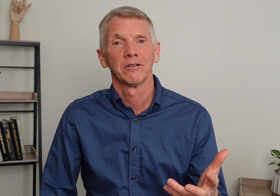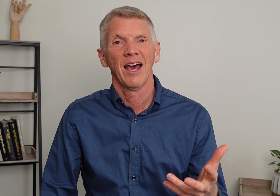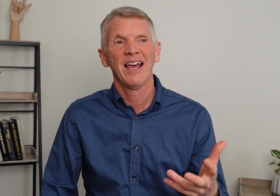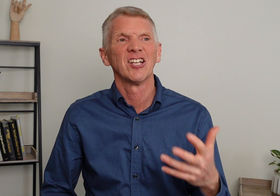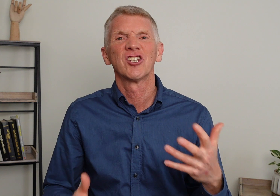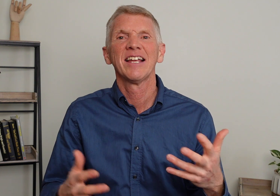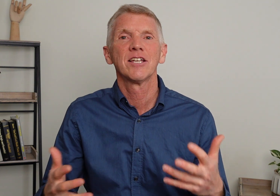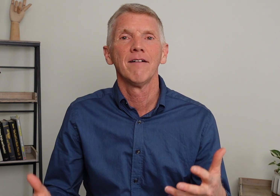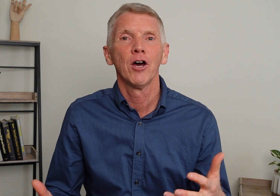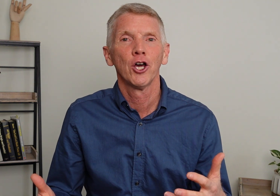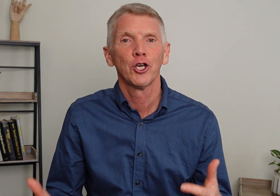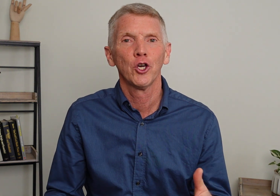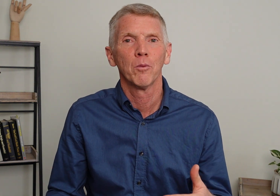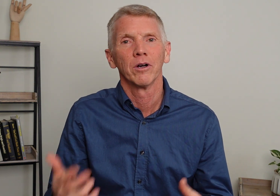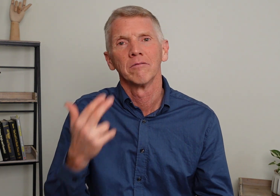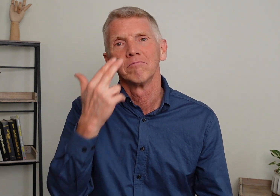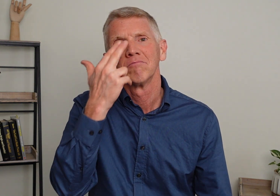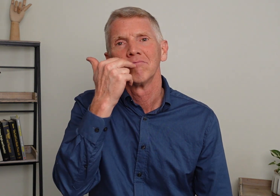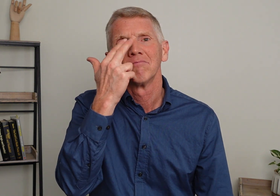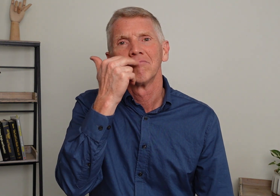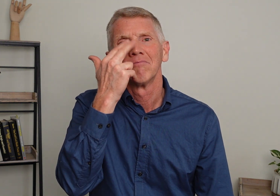okay? A sense of humor.